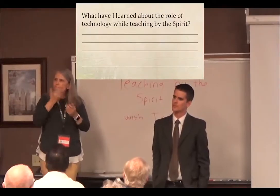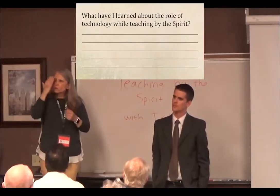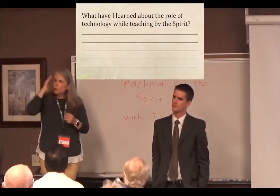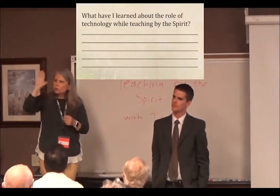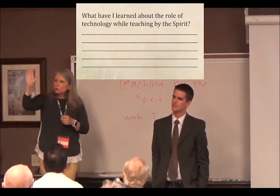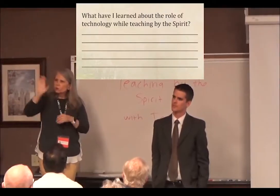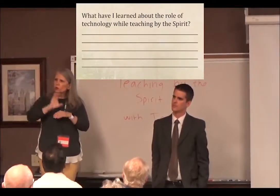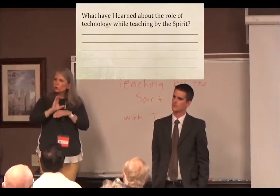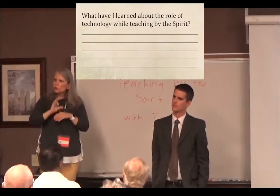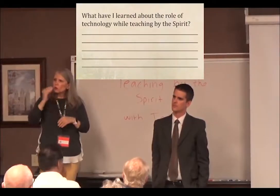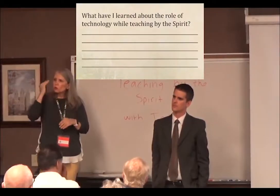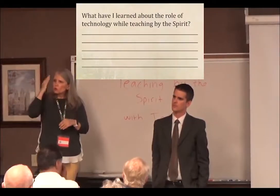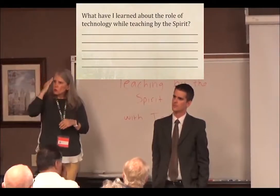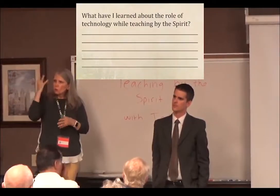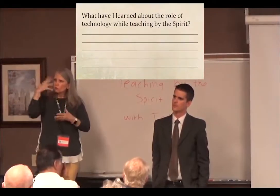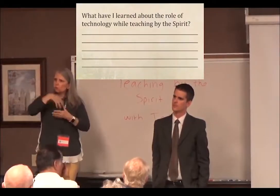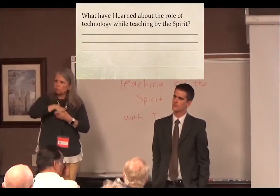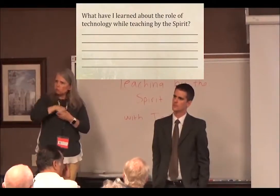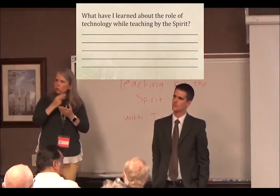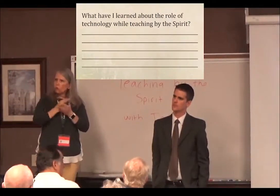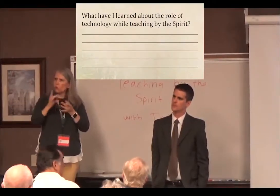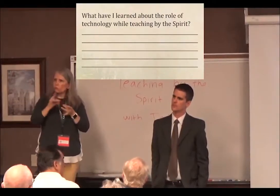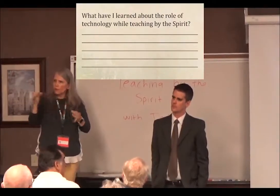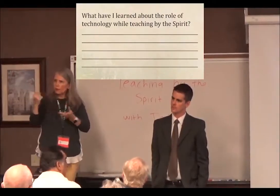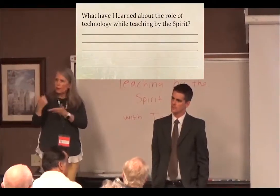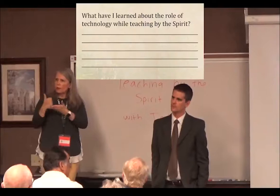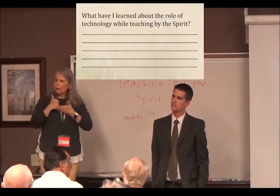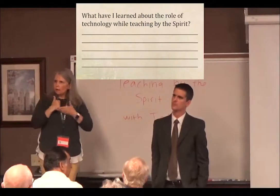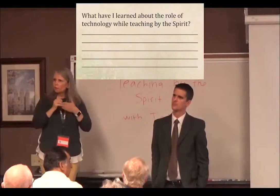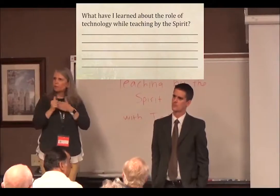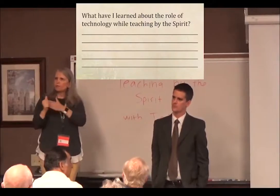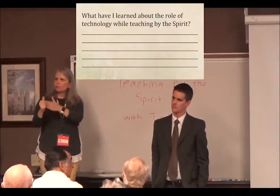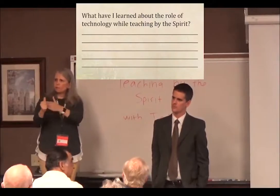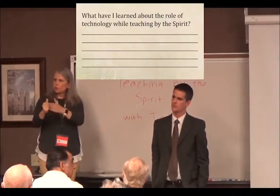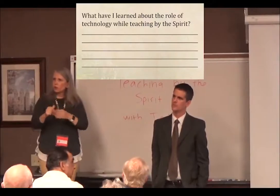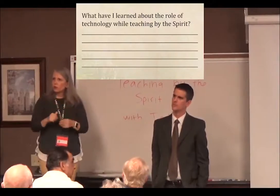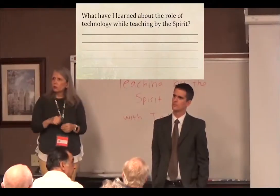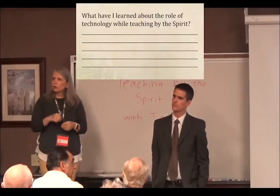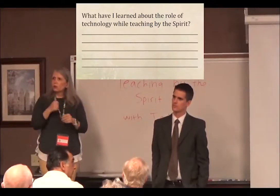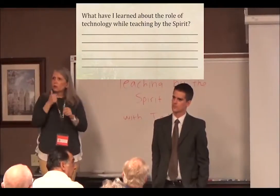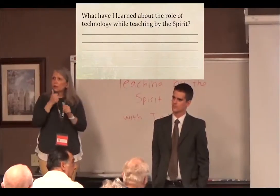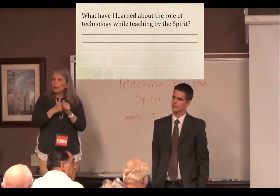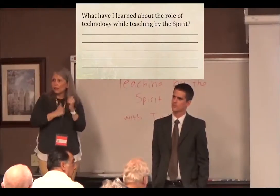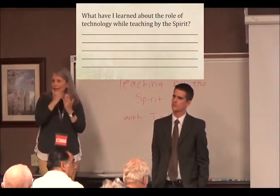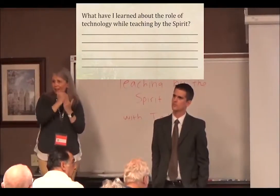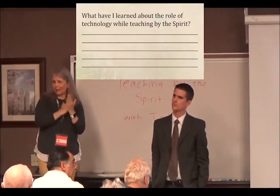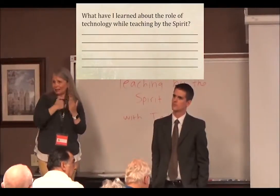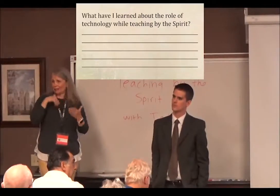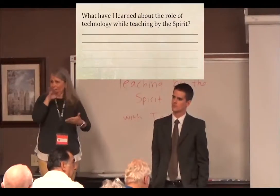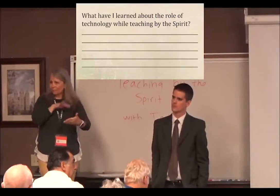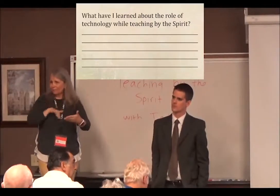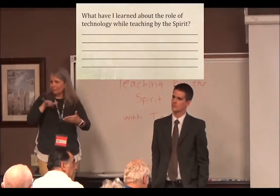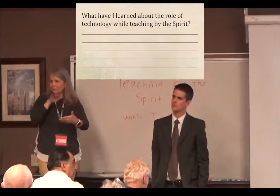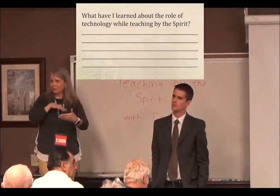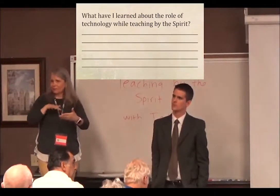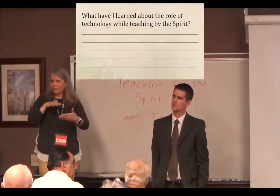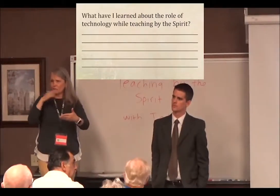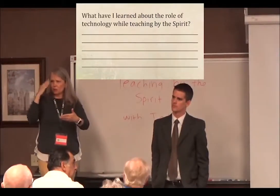I really poured out my heart to the Lord to ask Him to have the Spirit help to guide me. And each lesson that I study